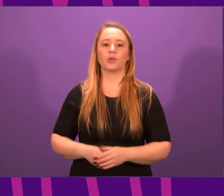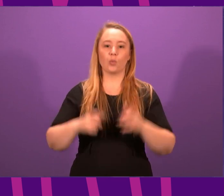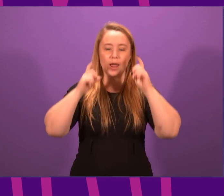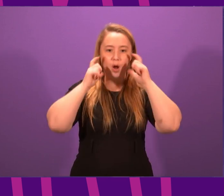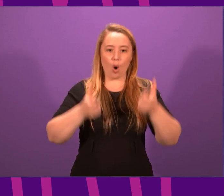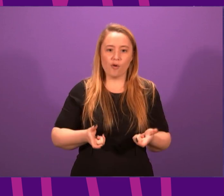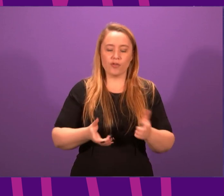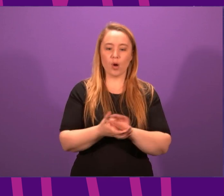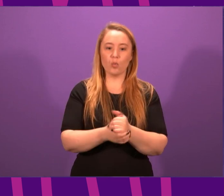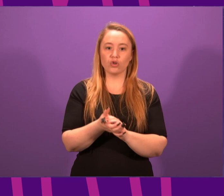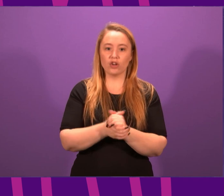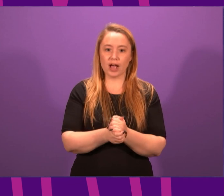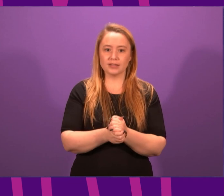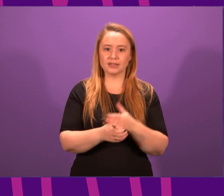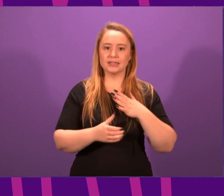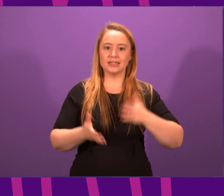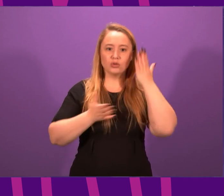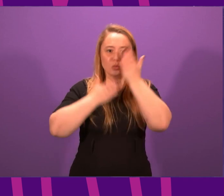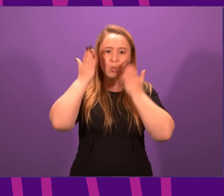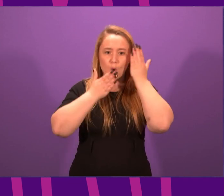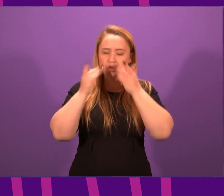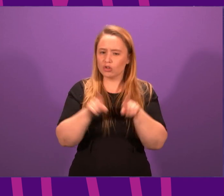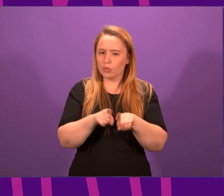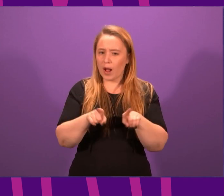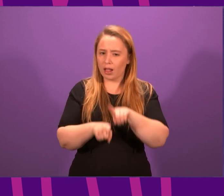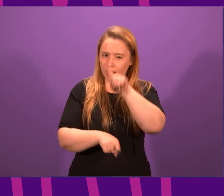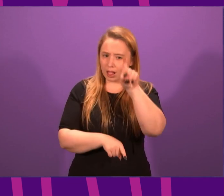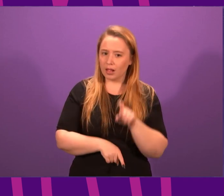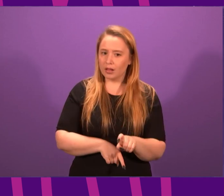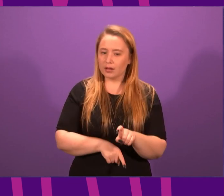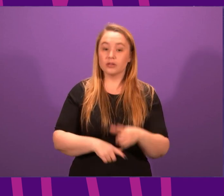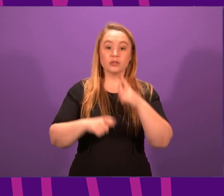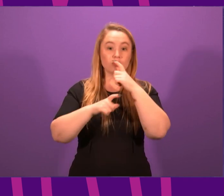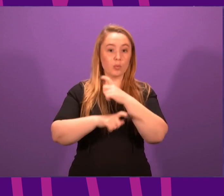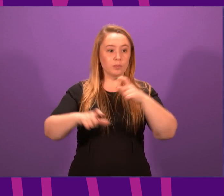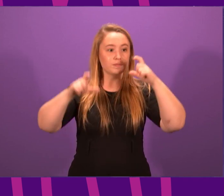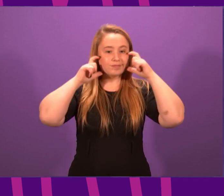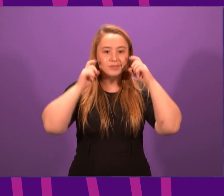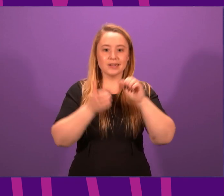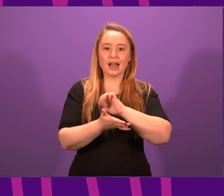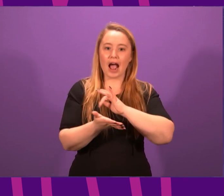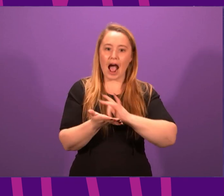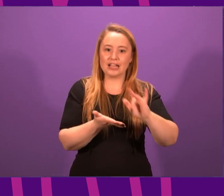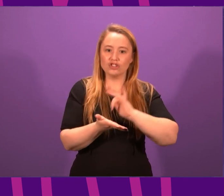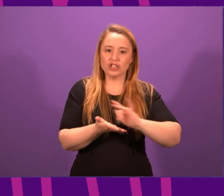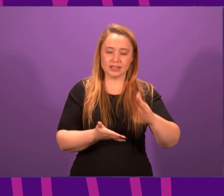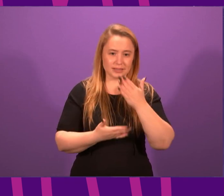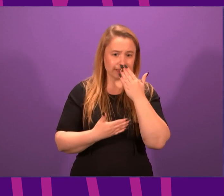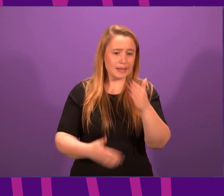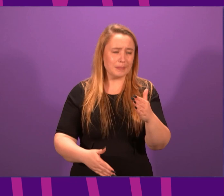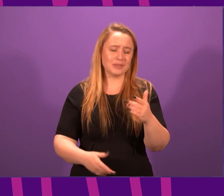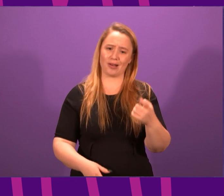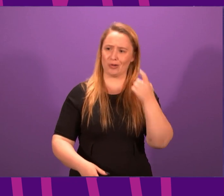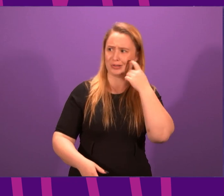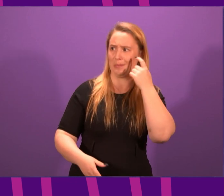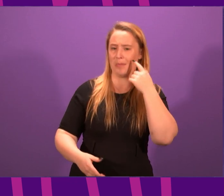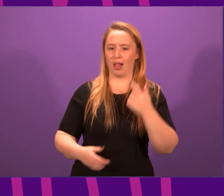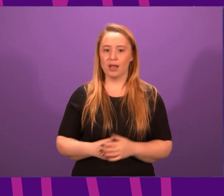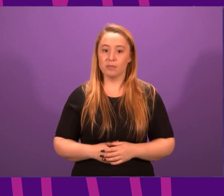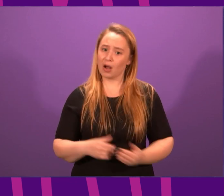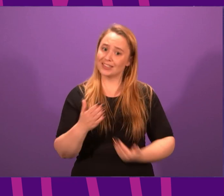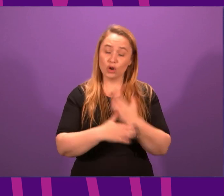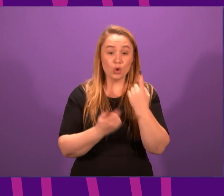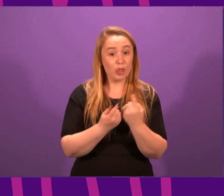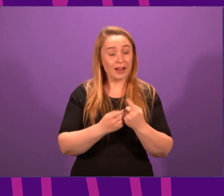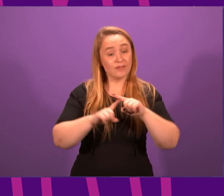removing a mask, should you also wash your face? It may seem like mask hygiene is simple common sense, but it's brand new to most of us. I'm sure we can agree that